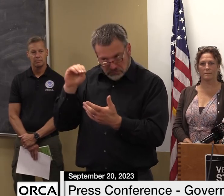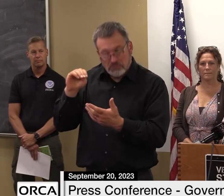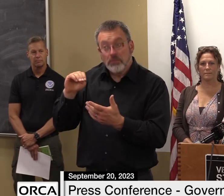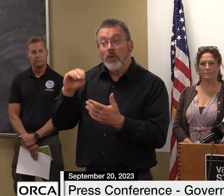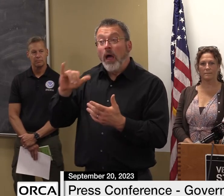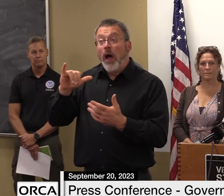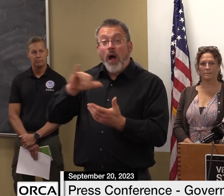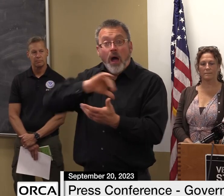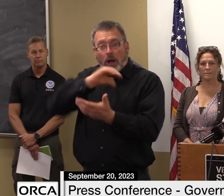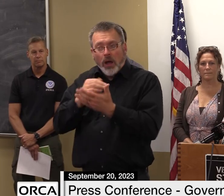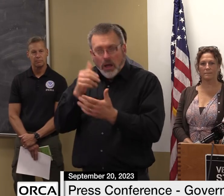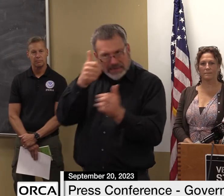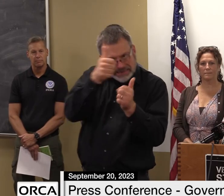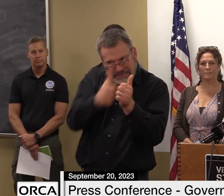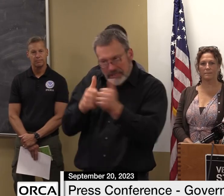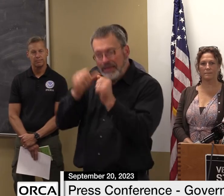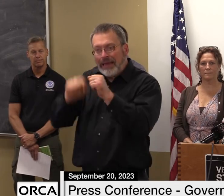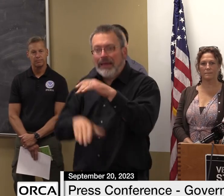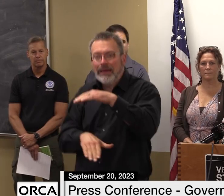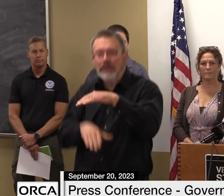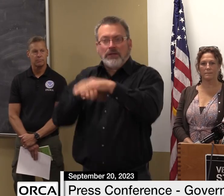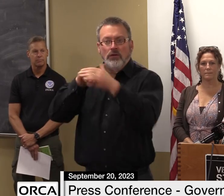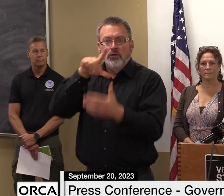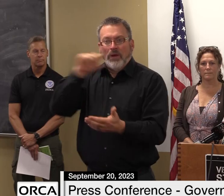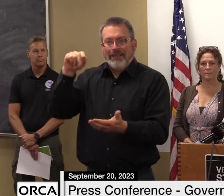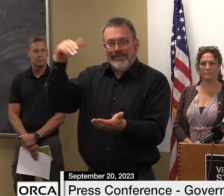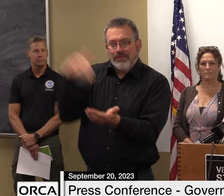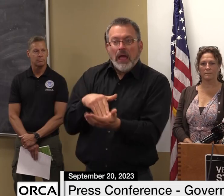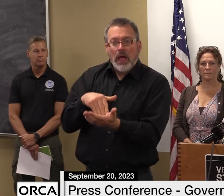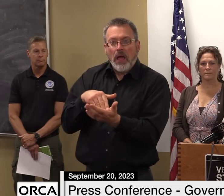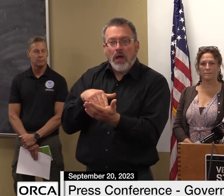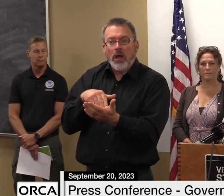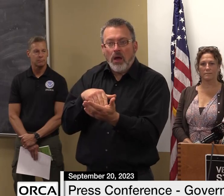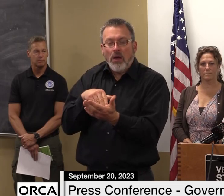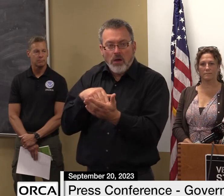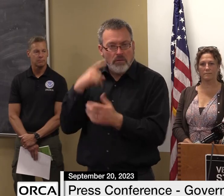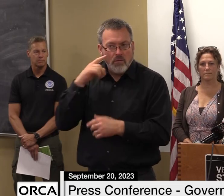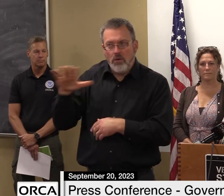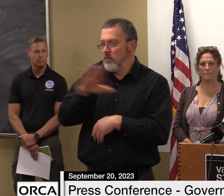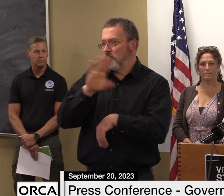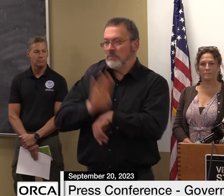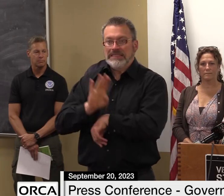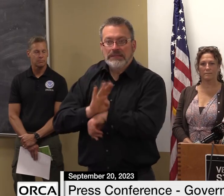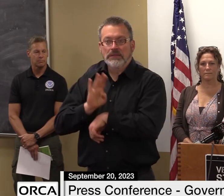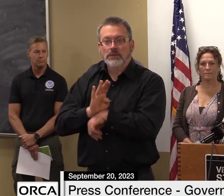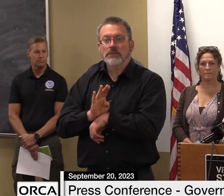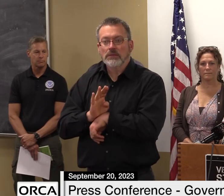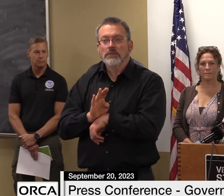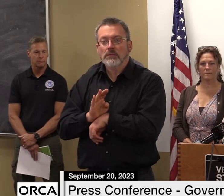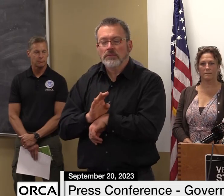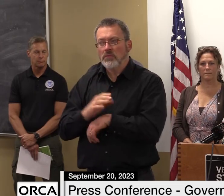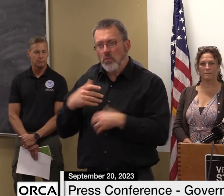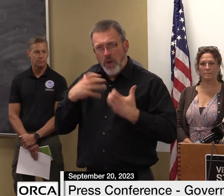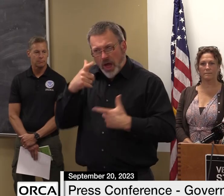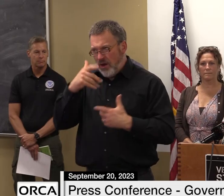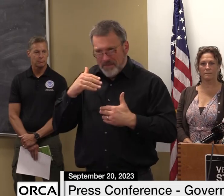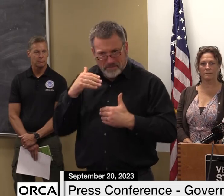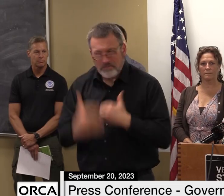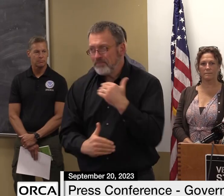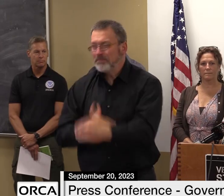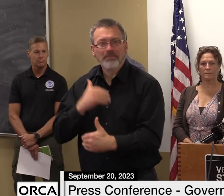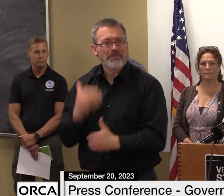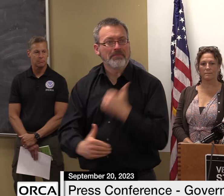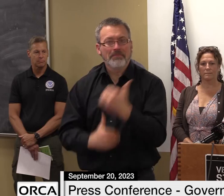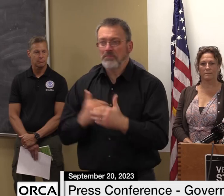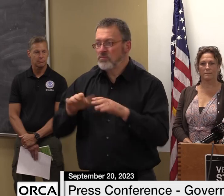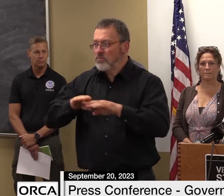help employers impacted by the floods. The goal was to help businesses reopen as fast as possible. And thanks to the